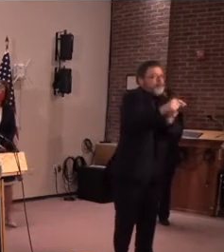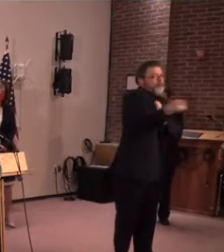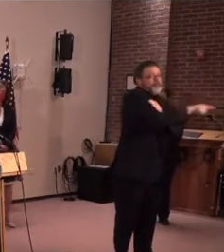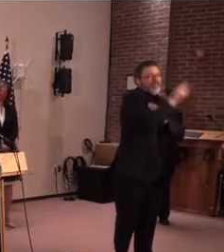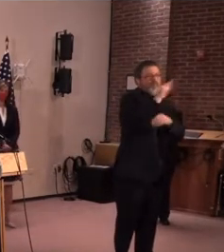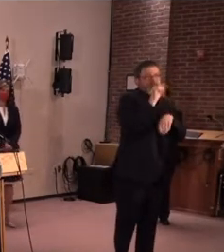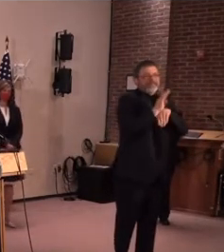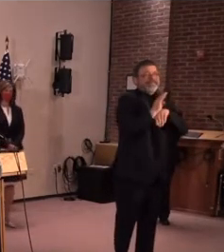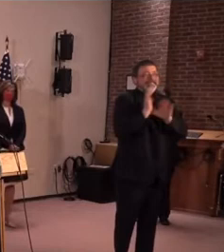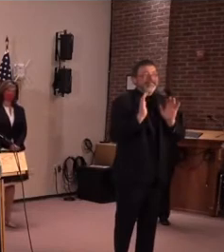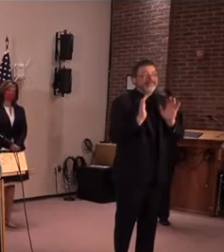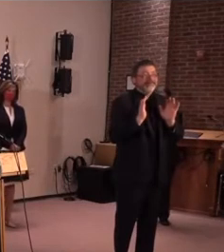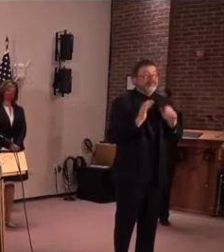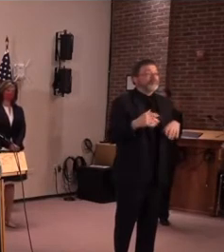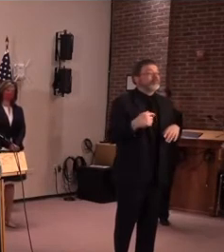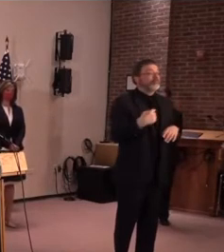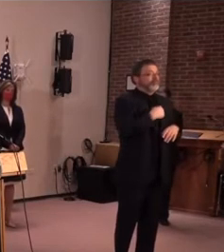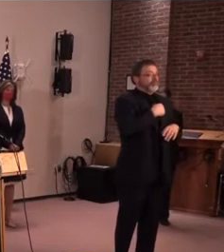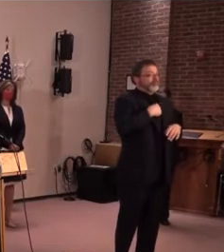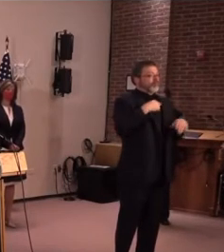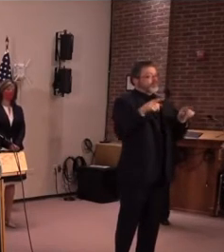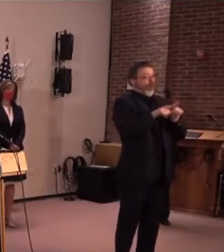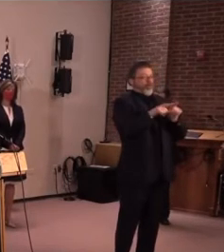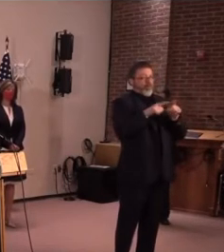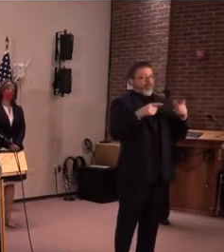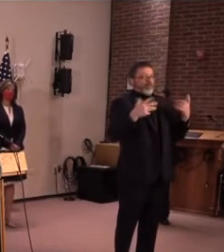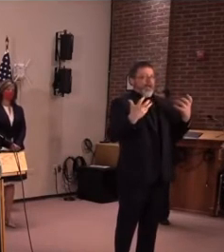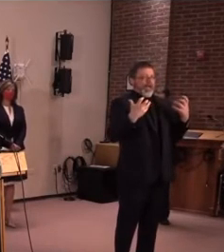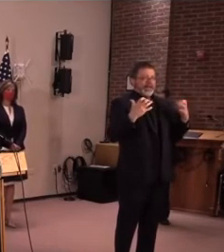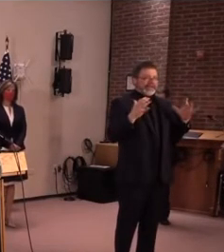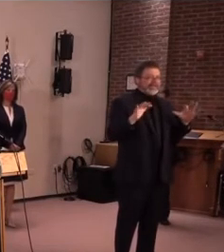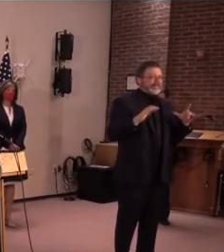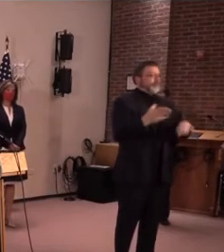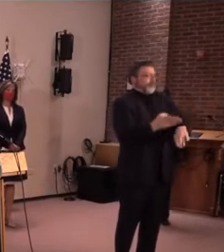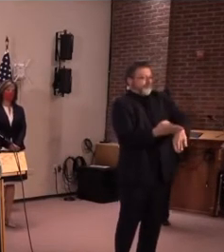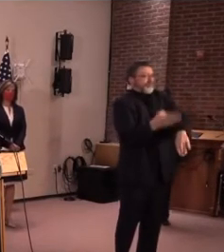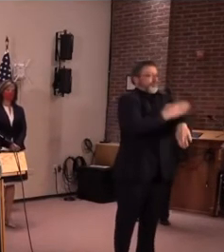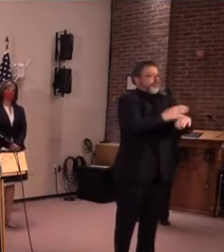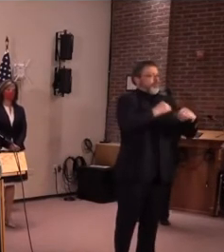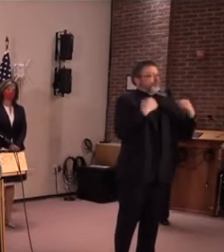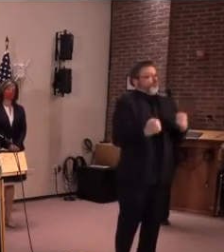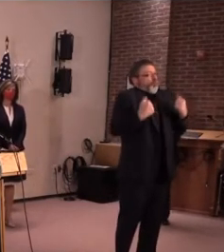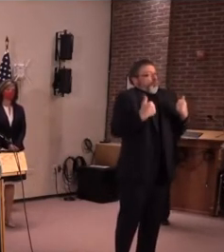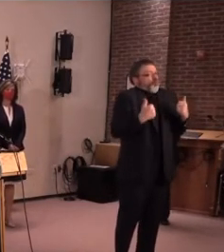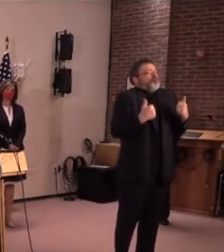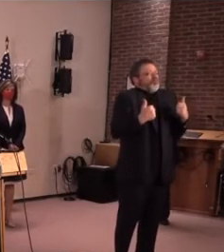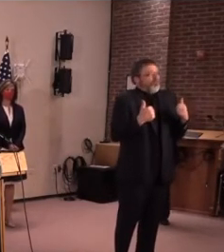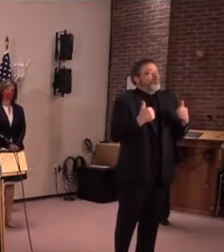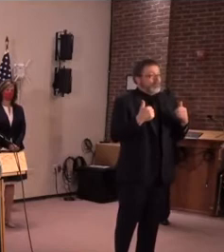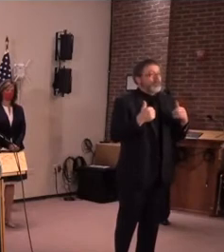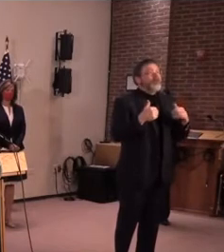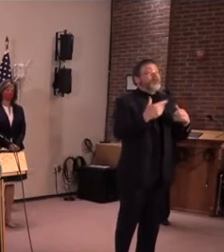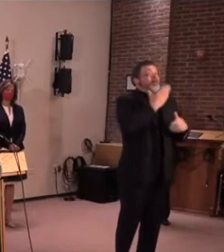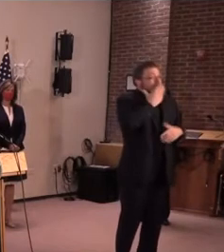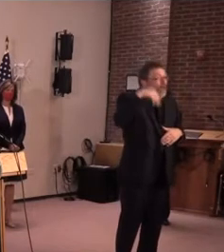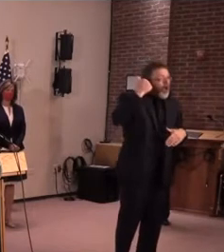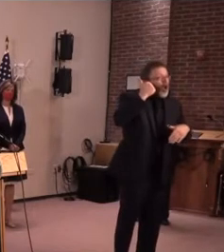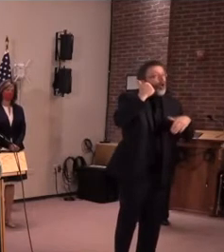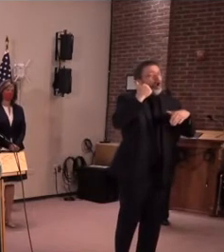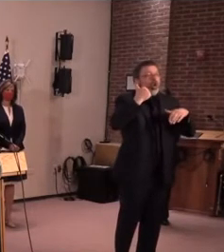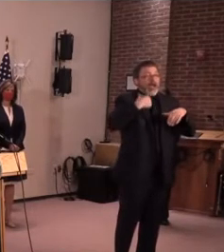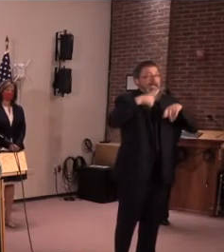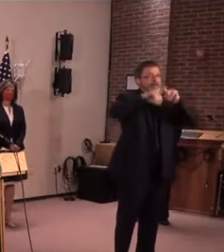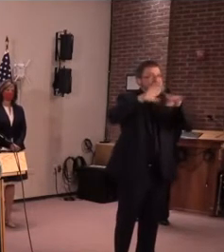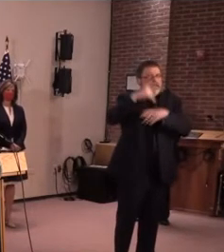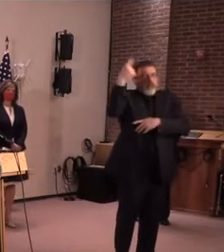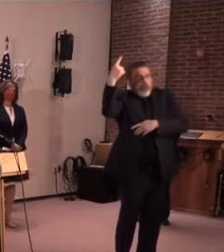emerge from this stronger. What does that mean? It means we need to diversify and not be dependent on any one sector. And we need